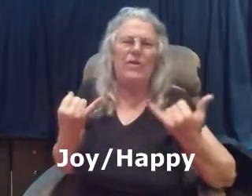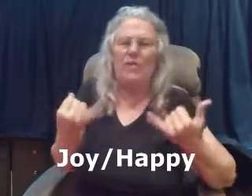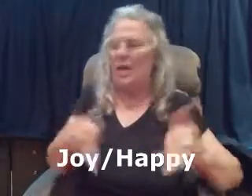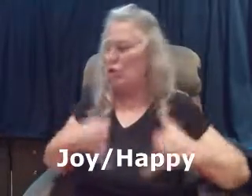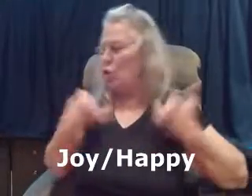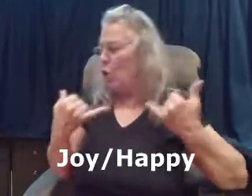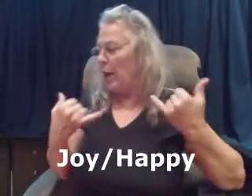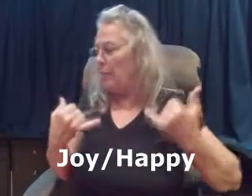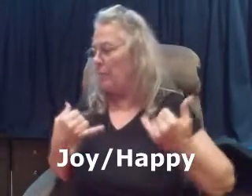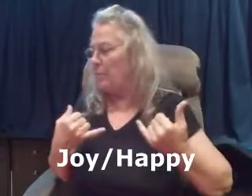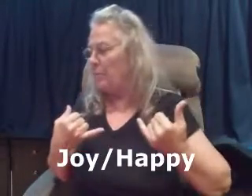that joy.